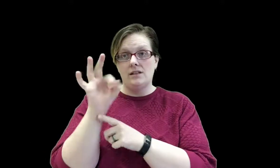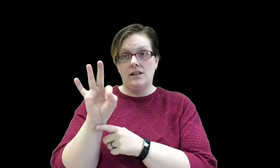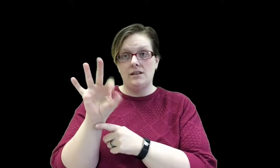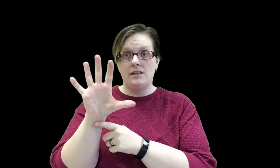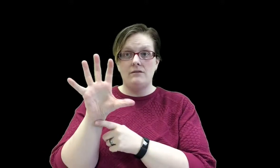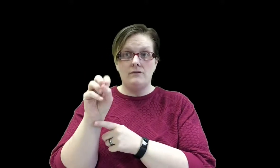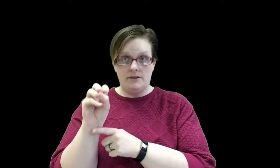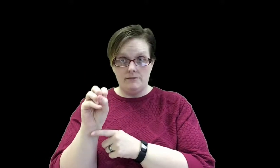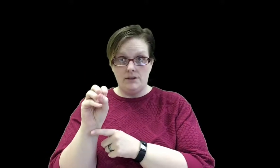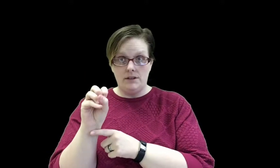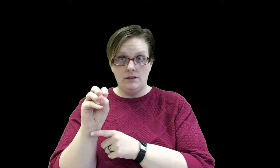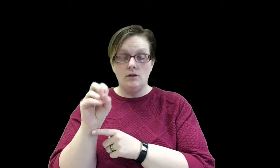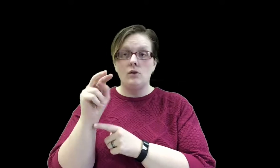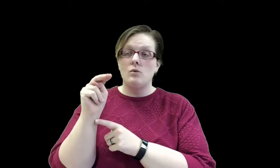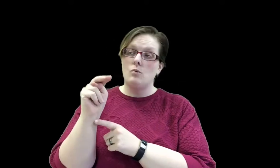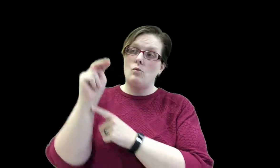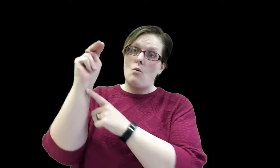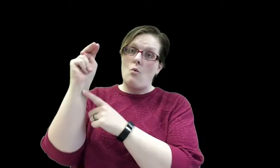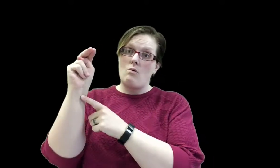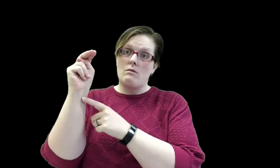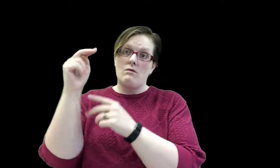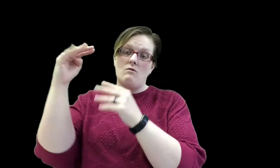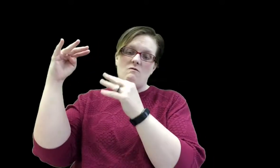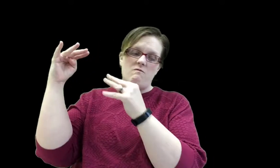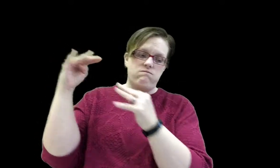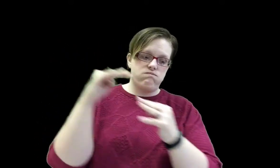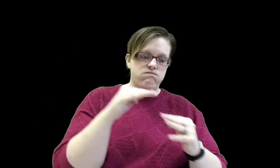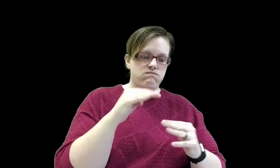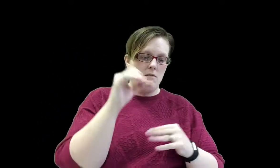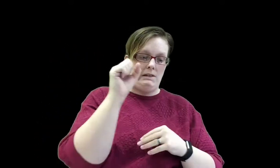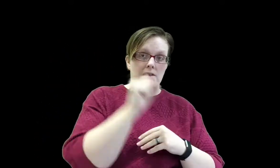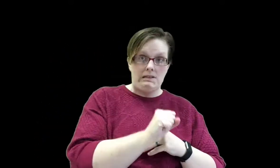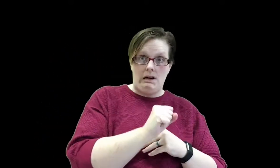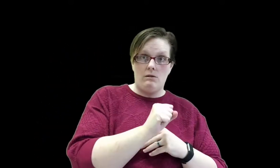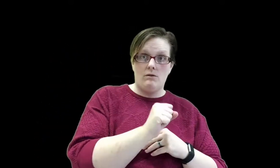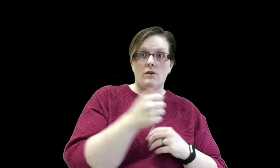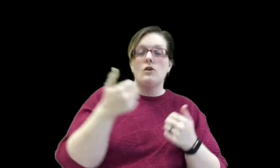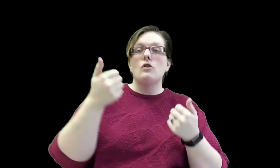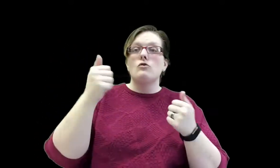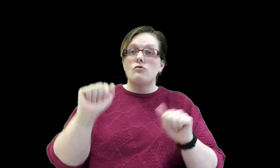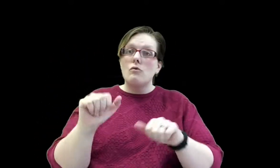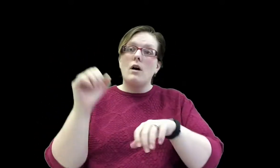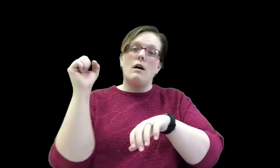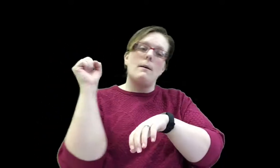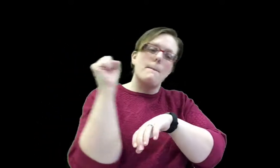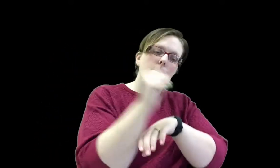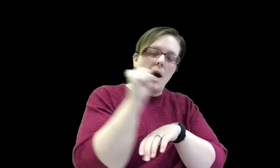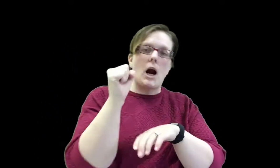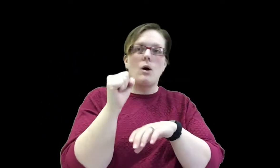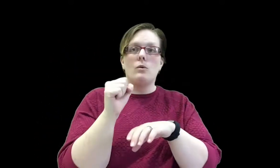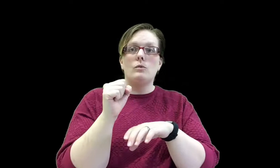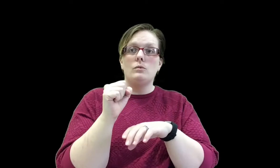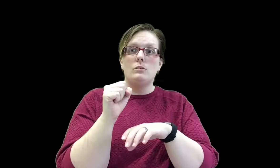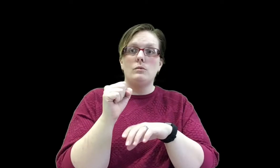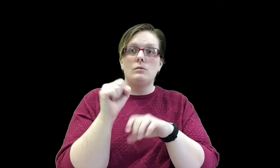in the year 1950, North Korea tried to war against South Korea and to beat